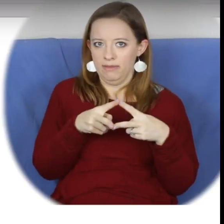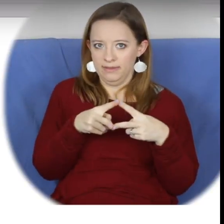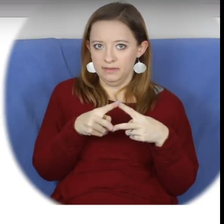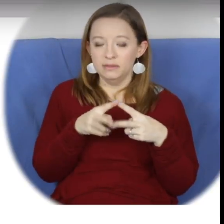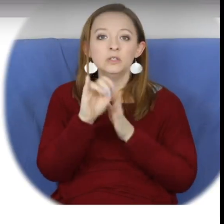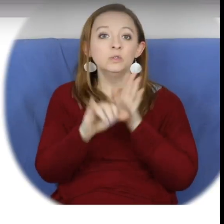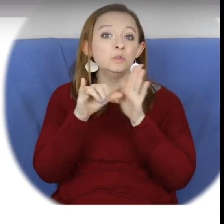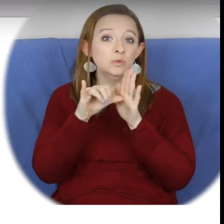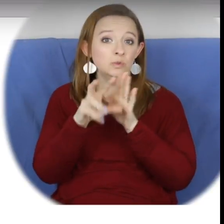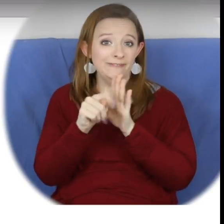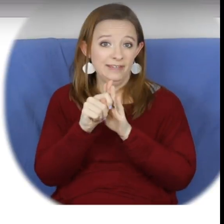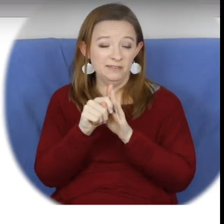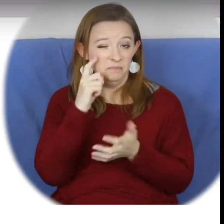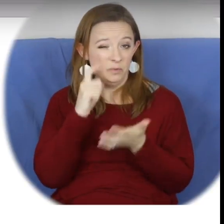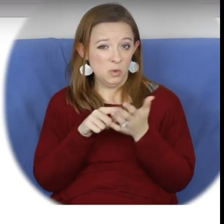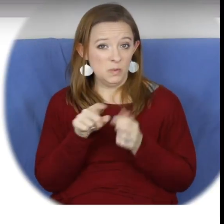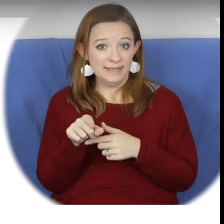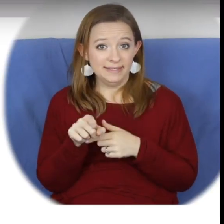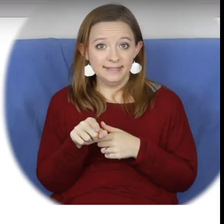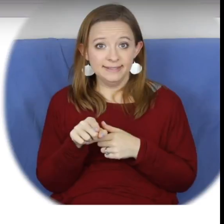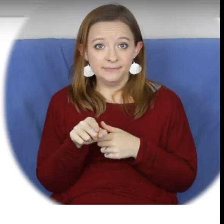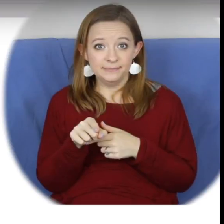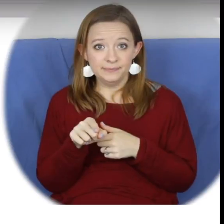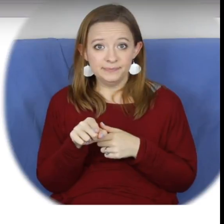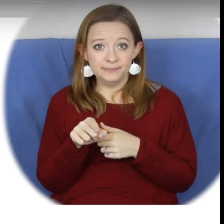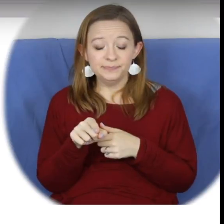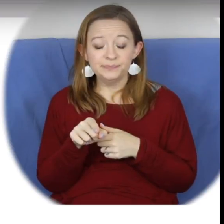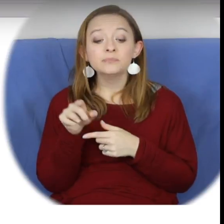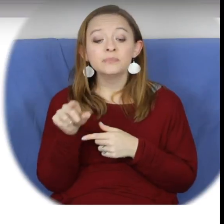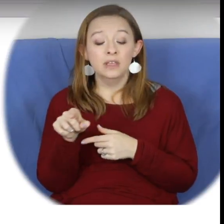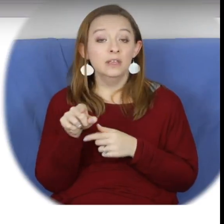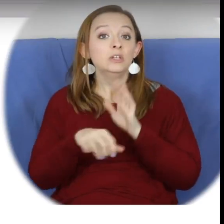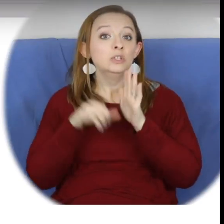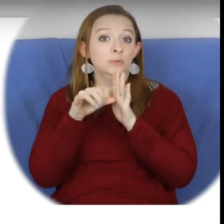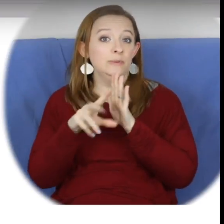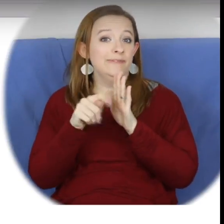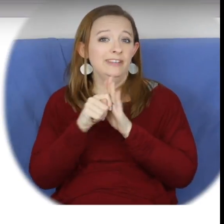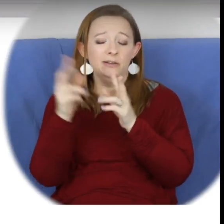And I say both because they are both on YouTube, if you notice.